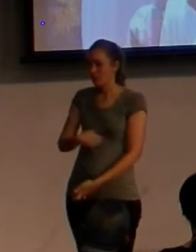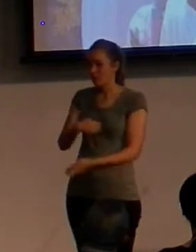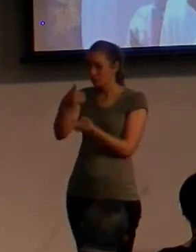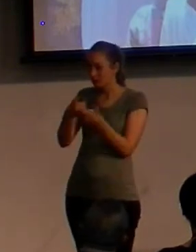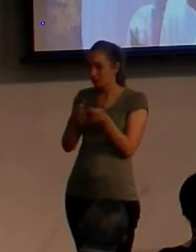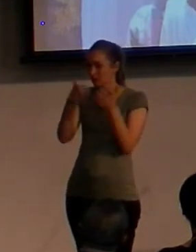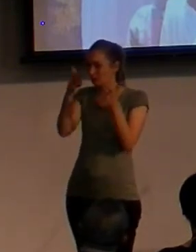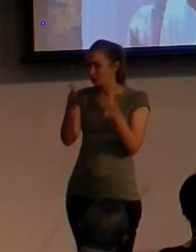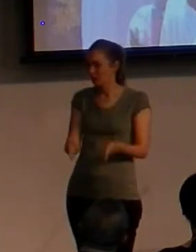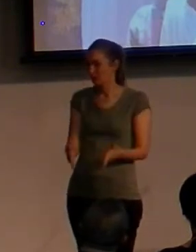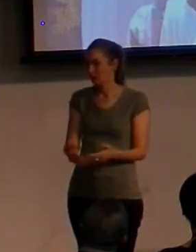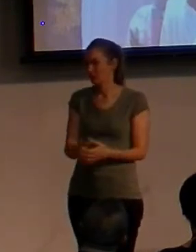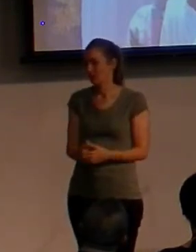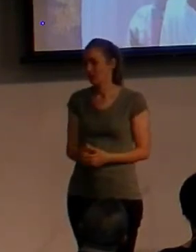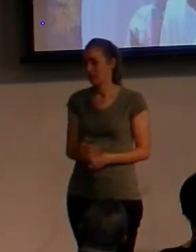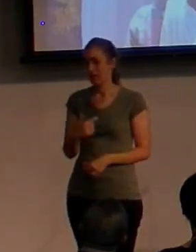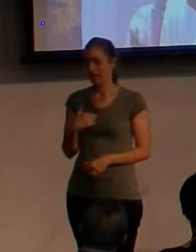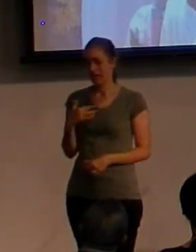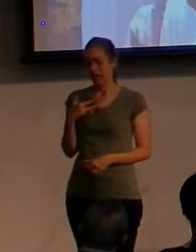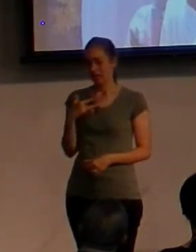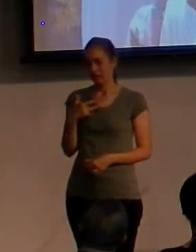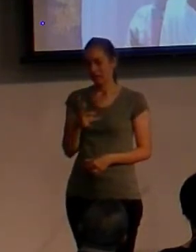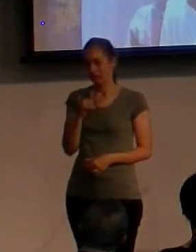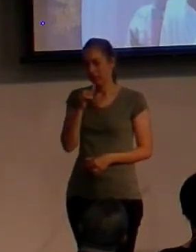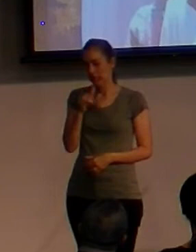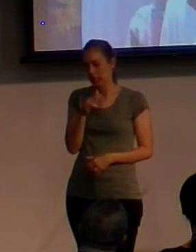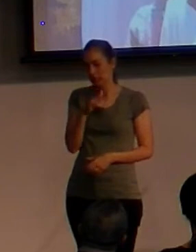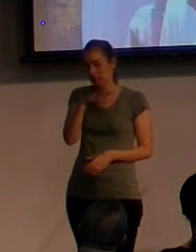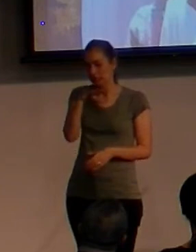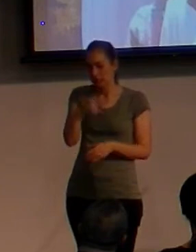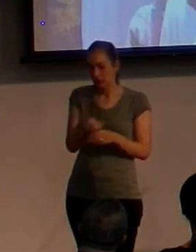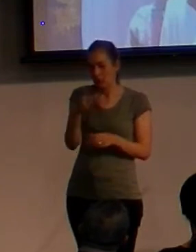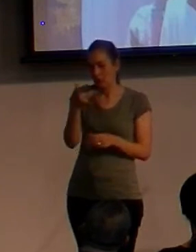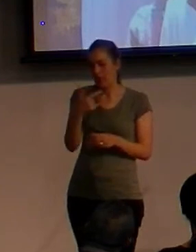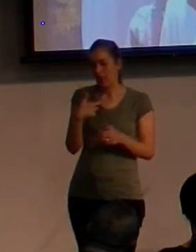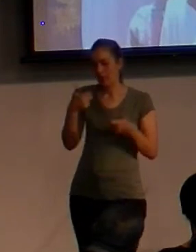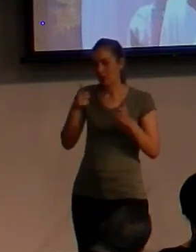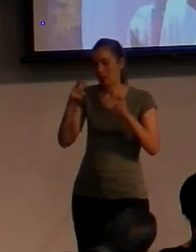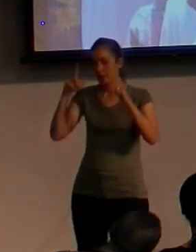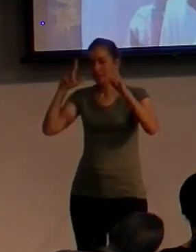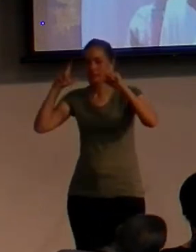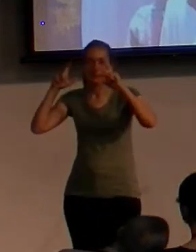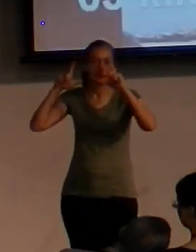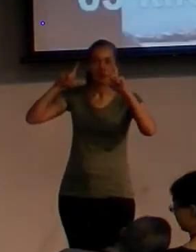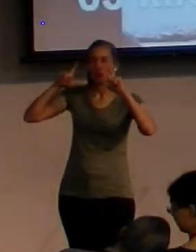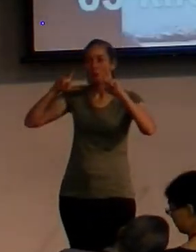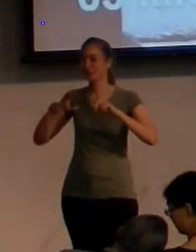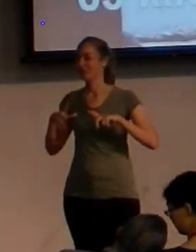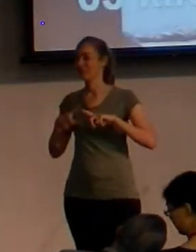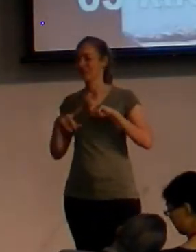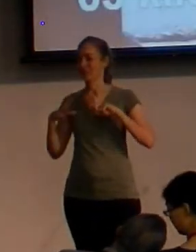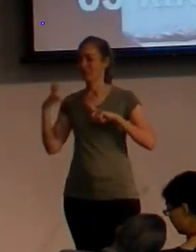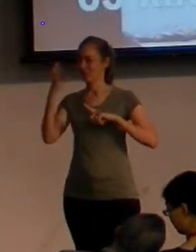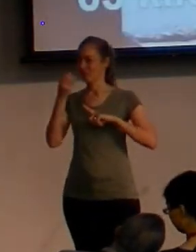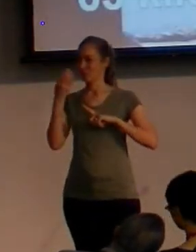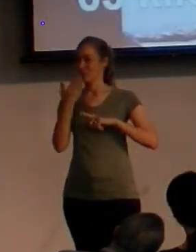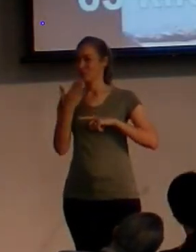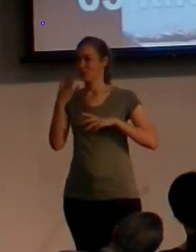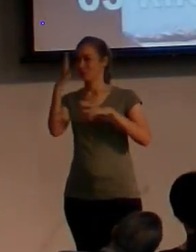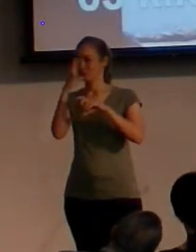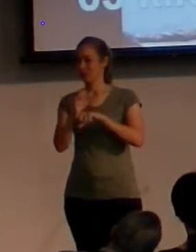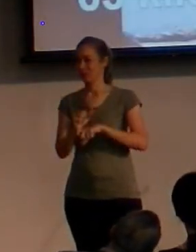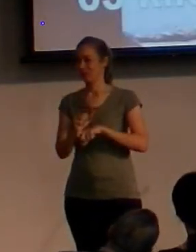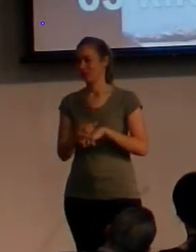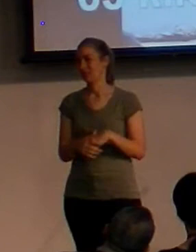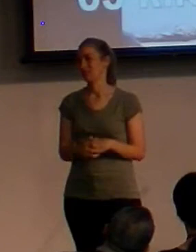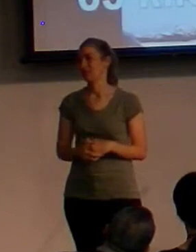partake very much just because I'm trying to get a picture of it, you know. But it's a very beautiful tradition. Then